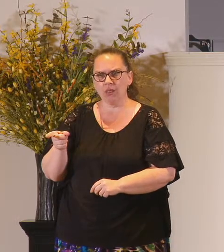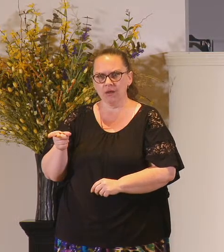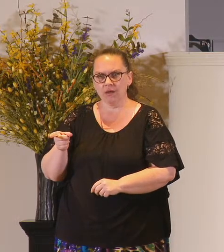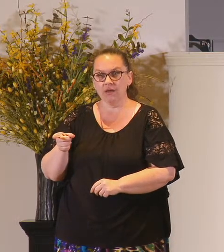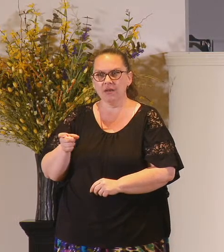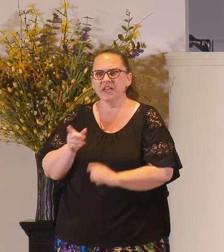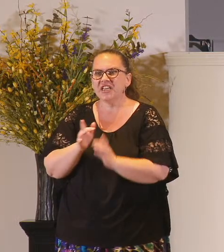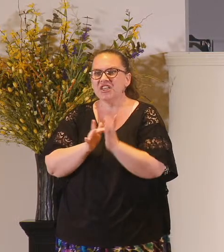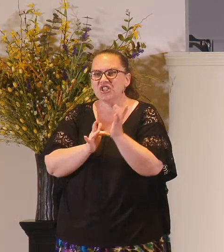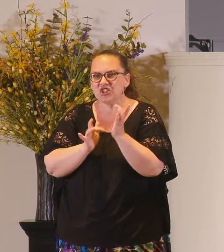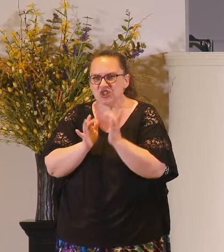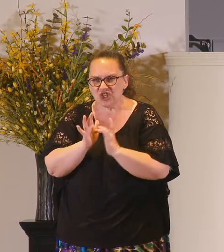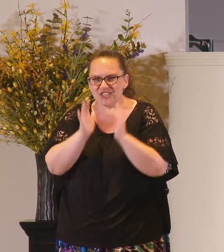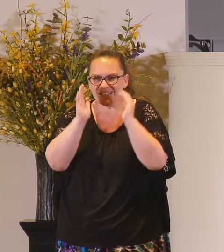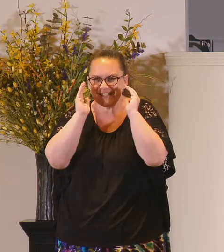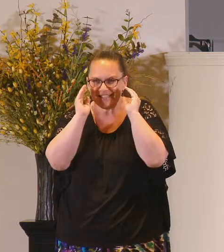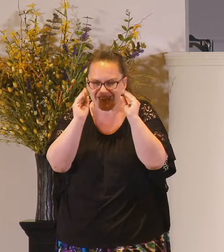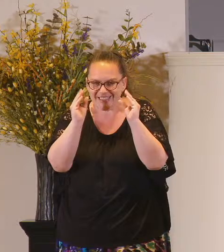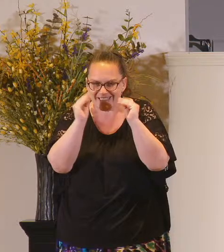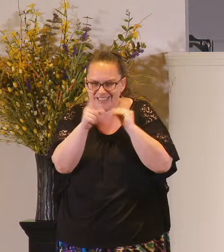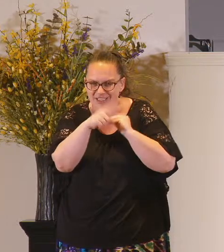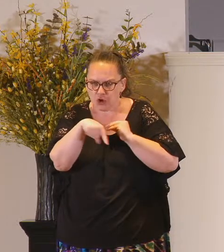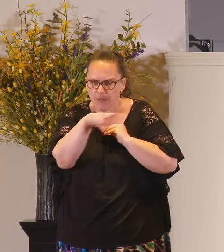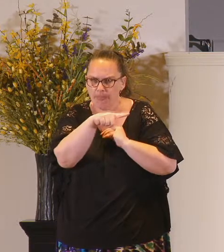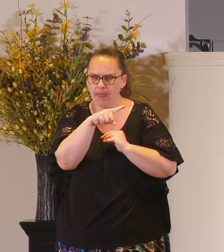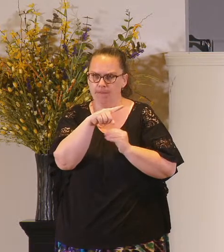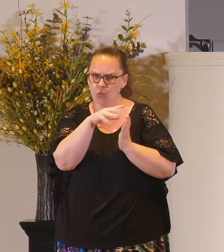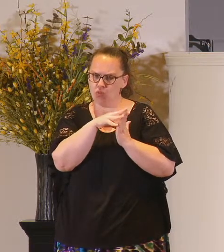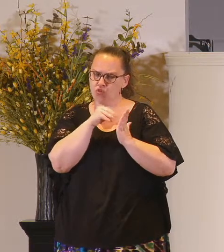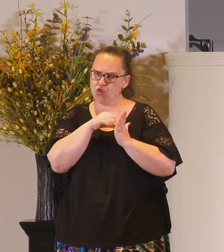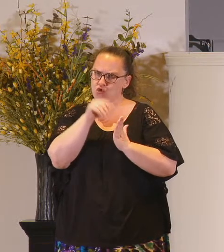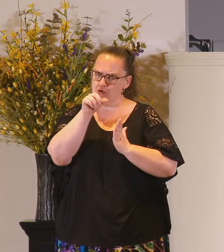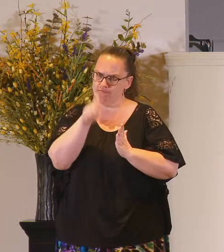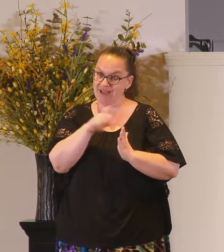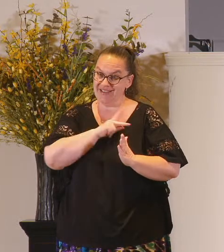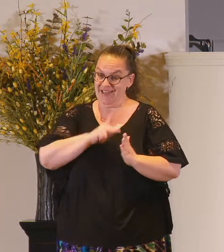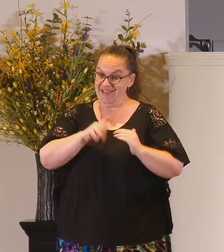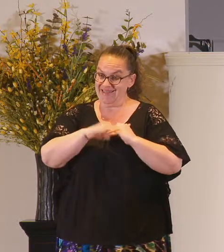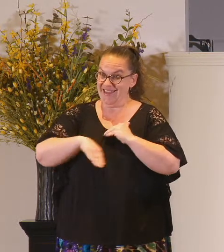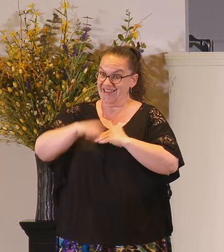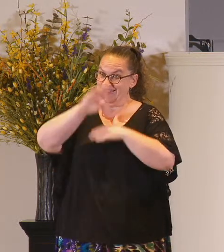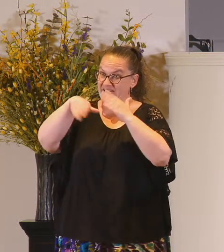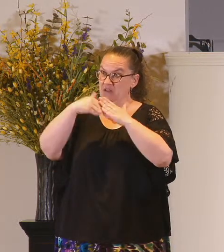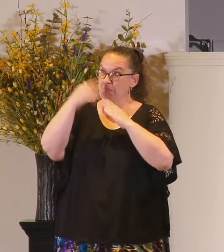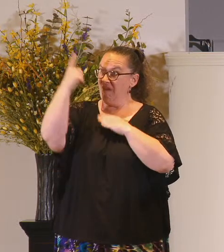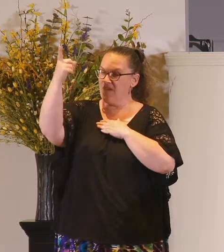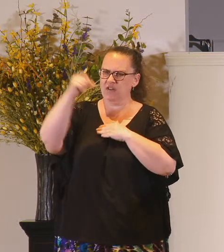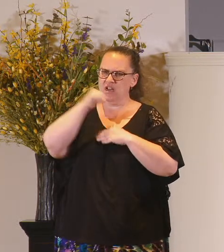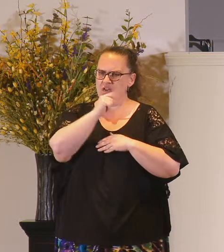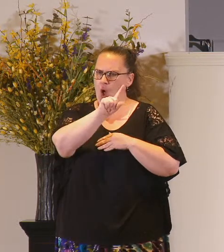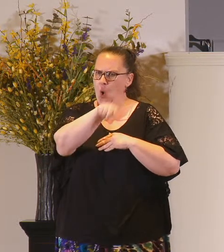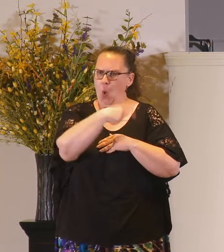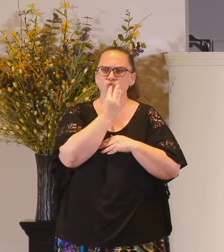See, Jesus is teaching a lesson that the kingdom of the heavens is not just